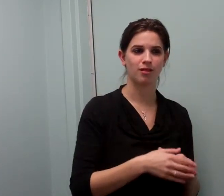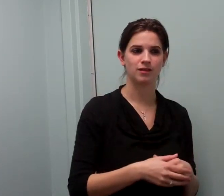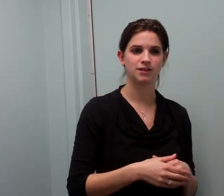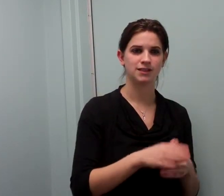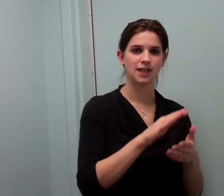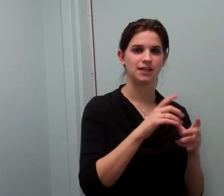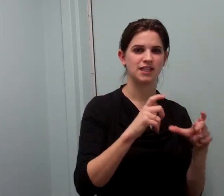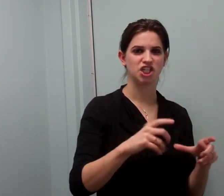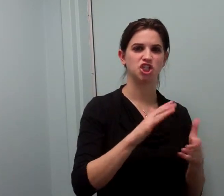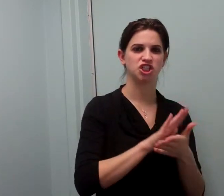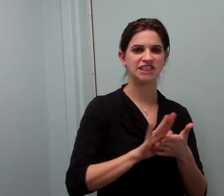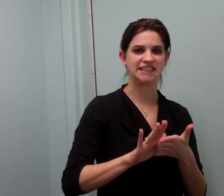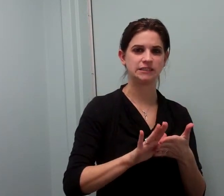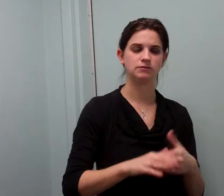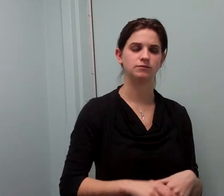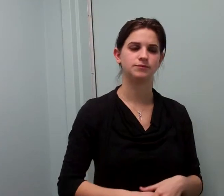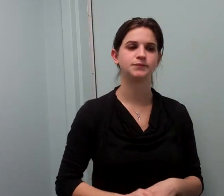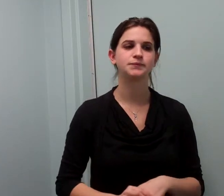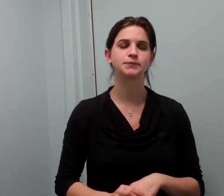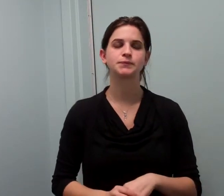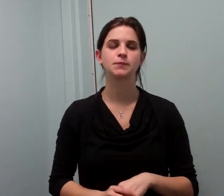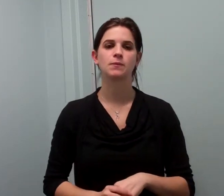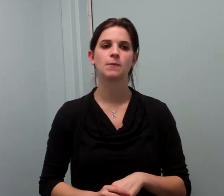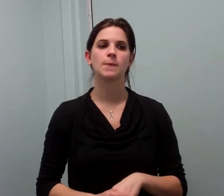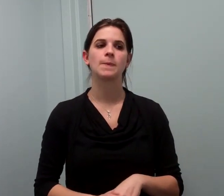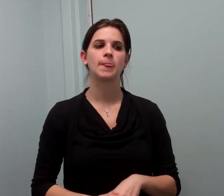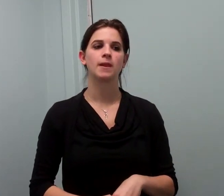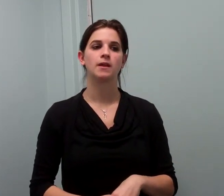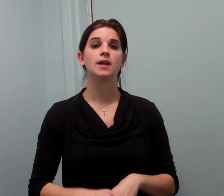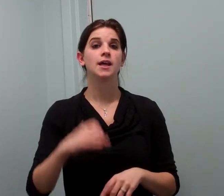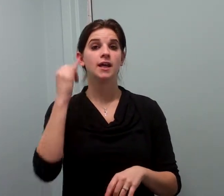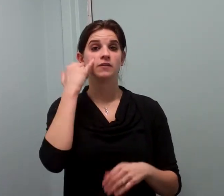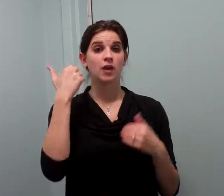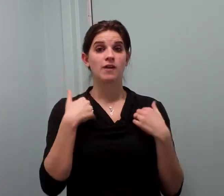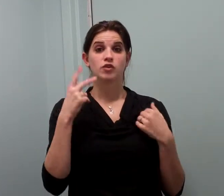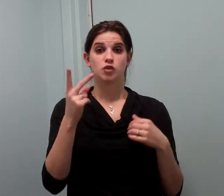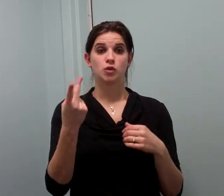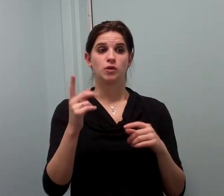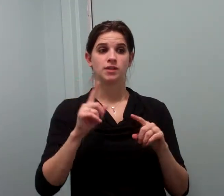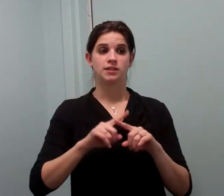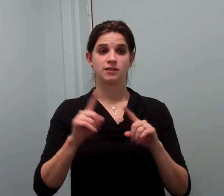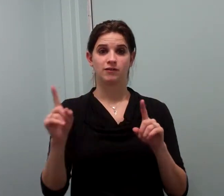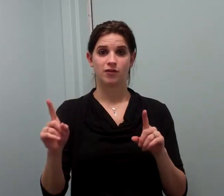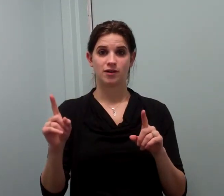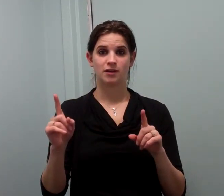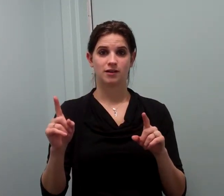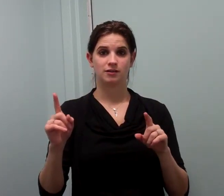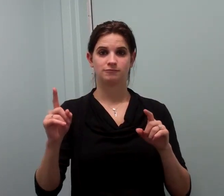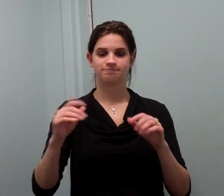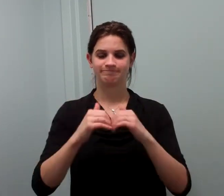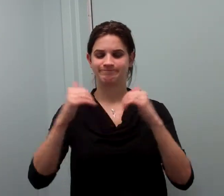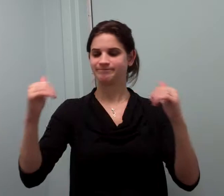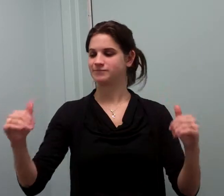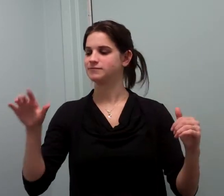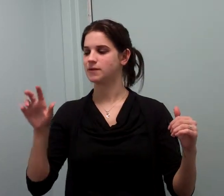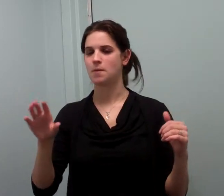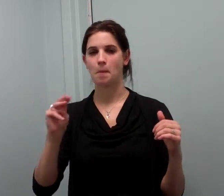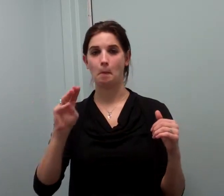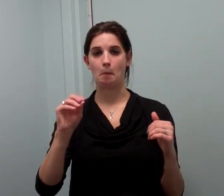If you take two sets of water molecules, one moving very slow, one moving very quickly, the